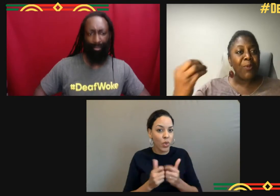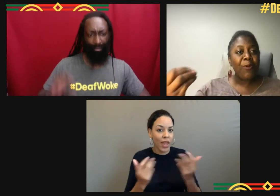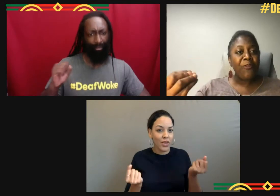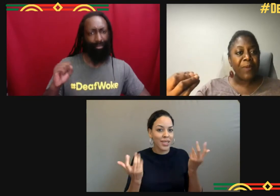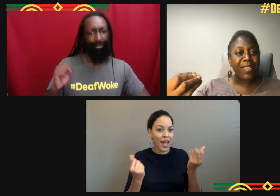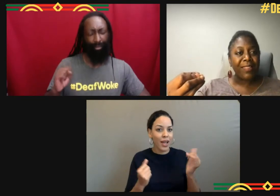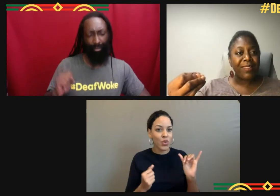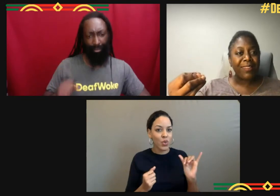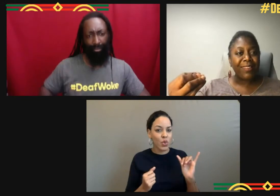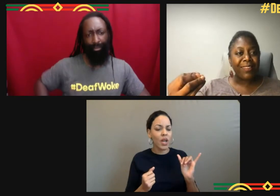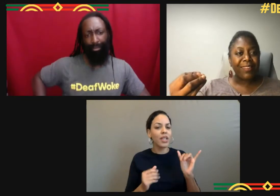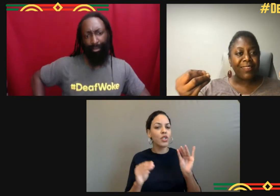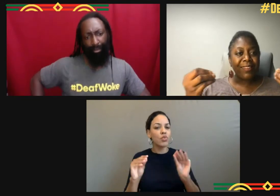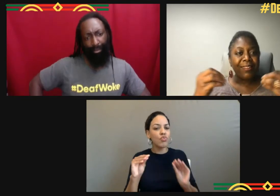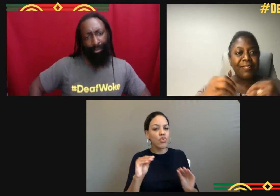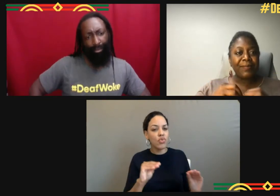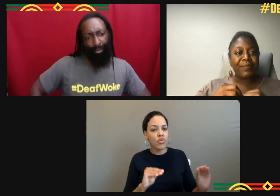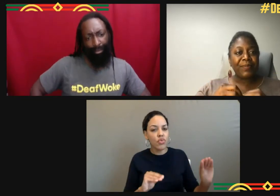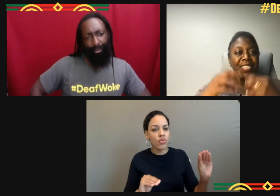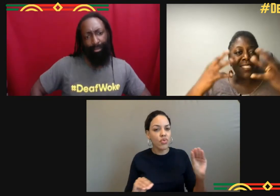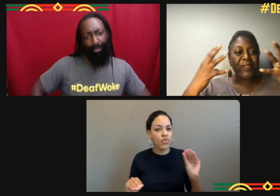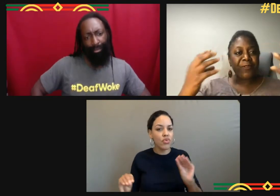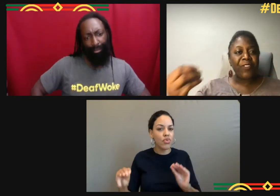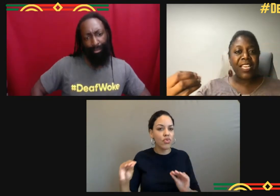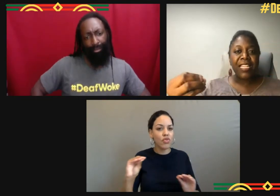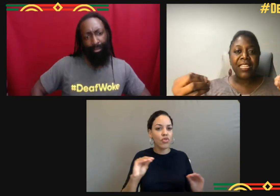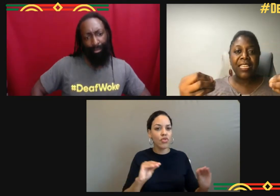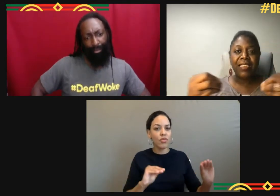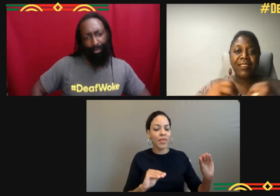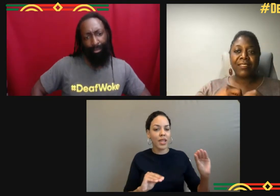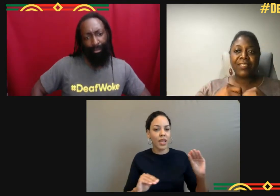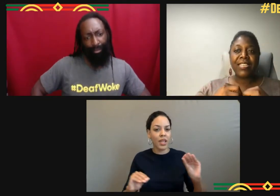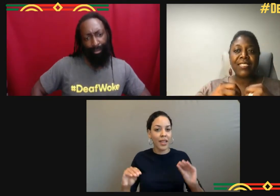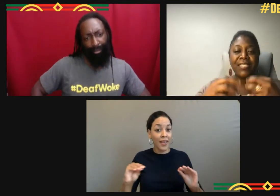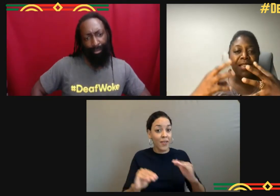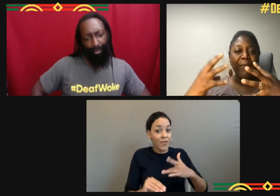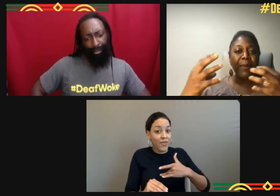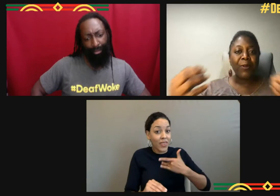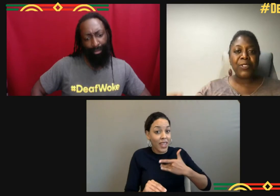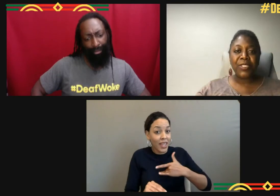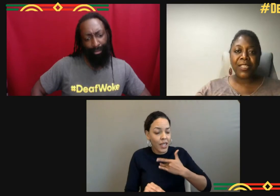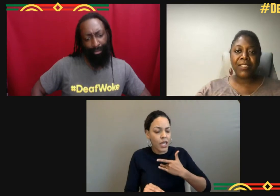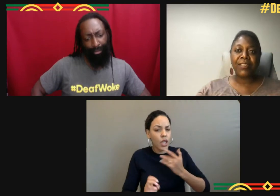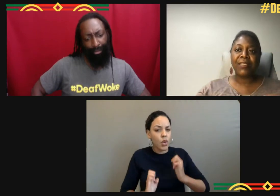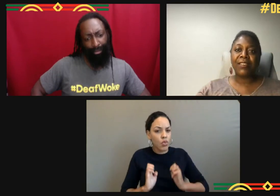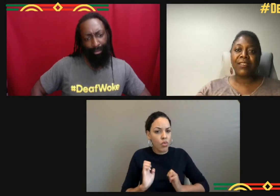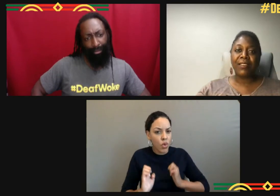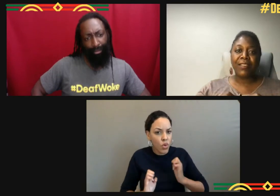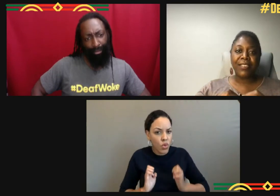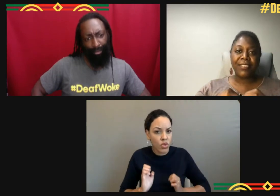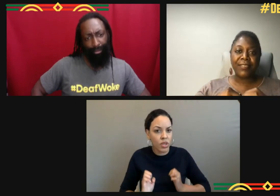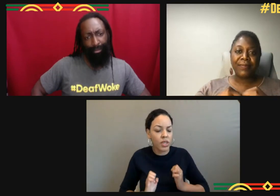It's the movement. It's the feeling. It's the emotion.